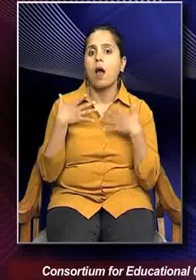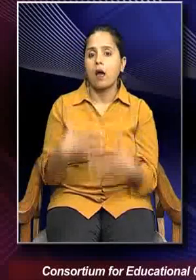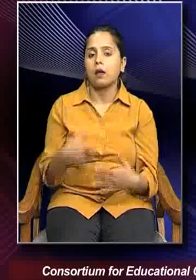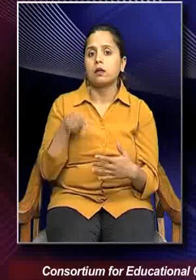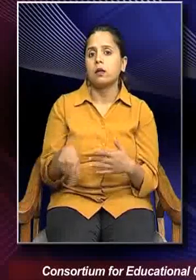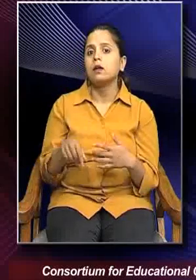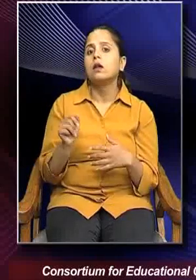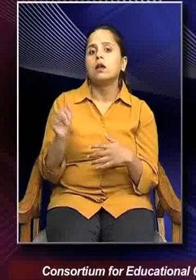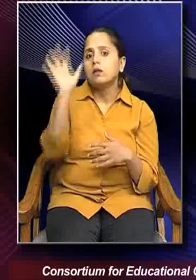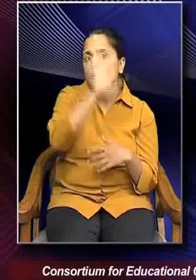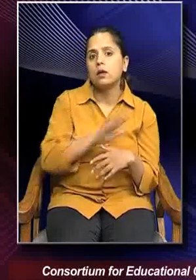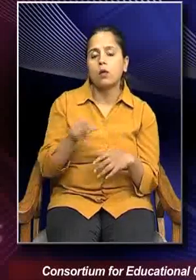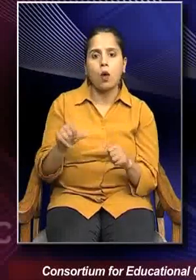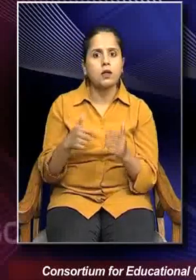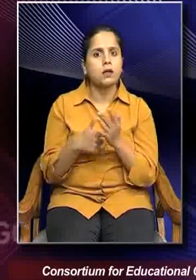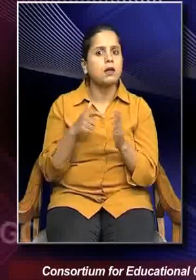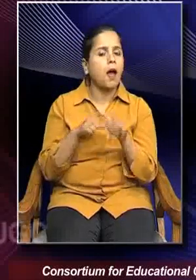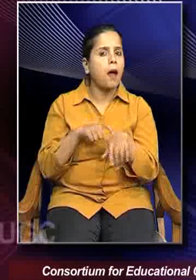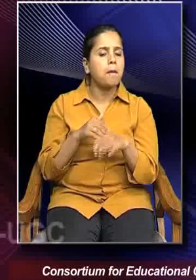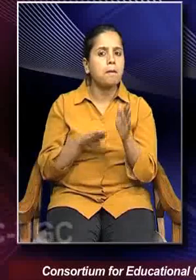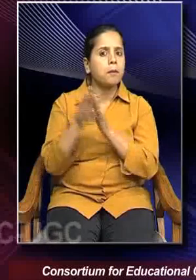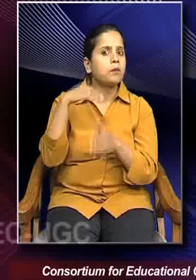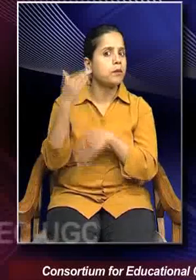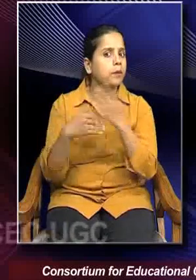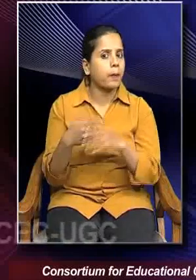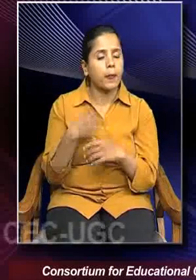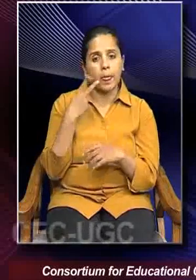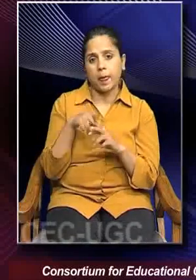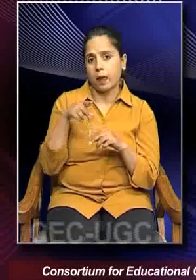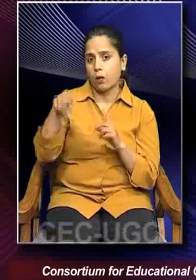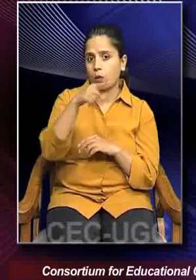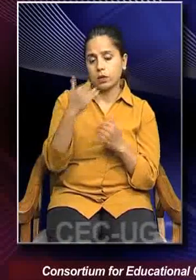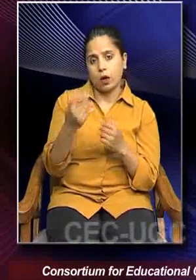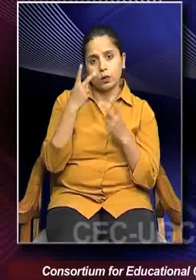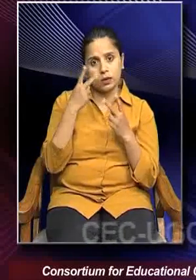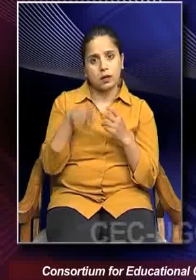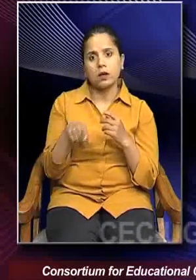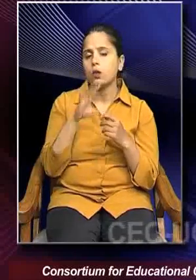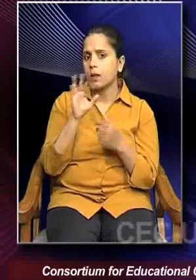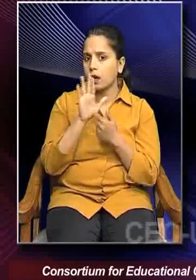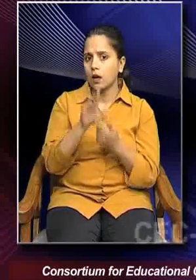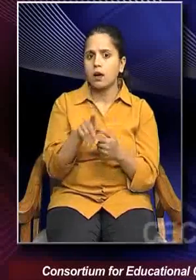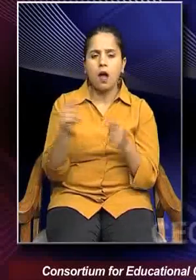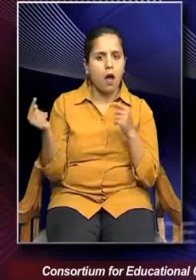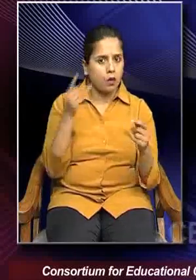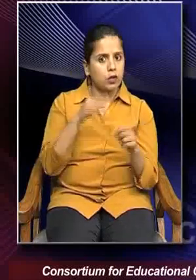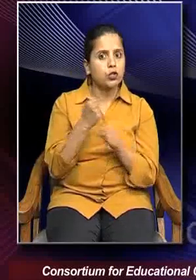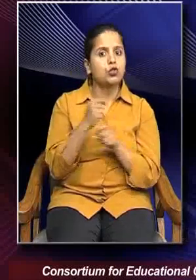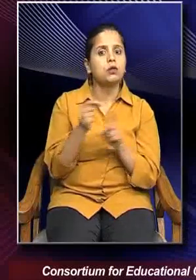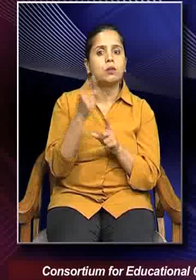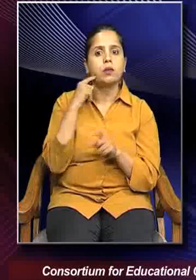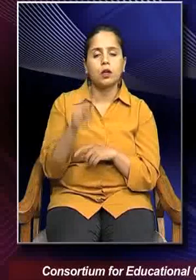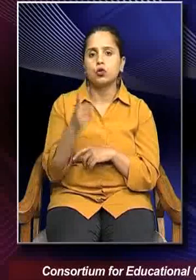nation is actually evolving with time. However, if you look at the critics of this measure, they basically argue that GPI is